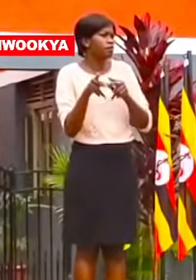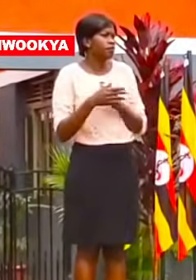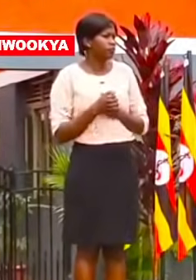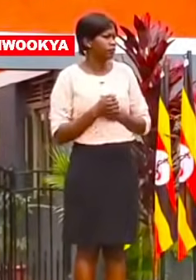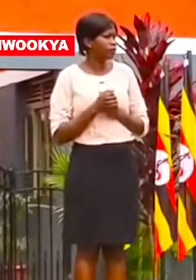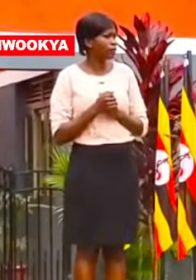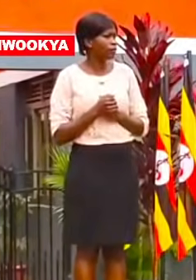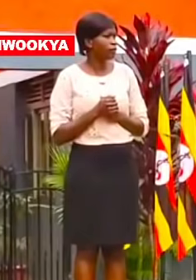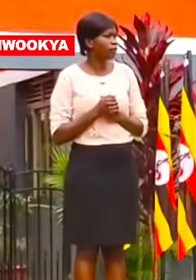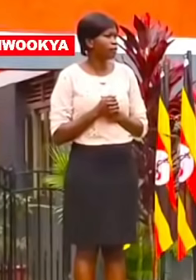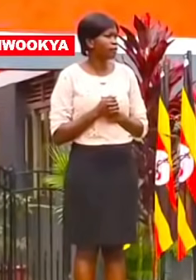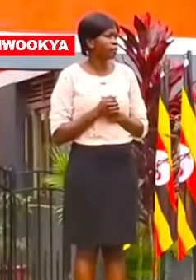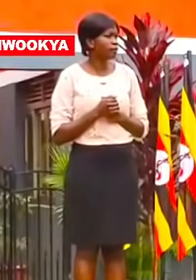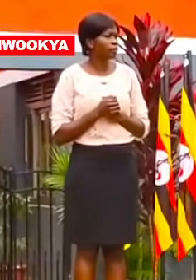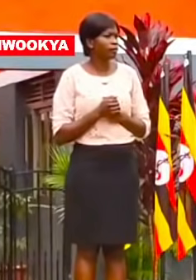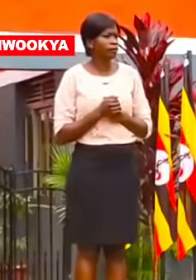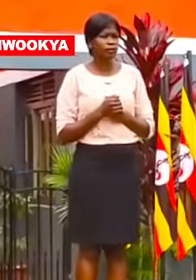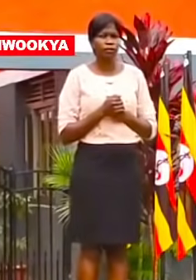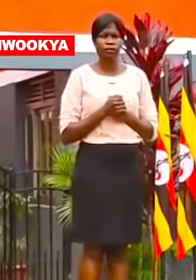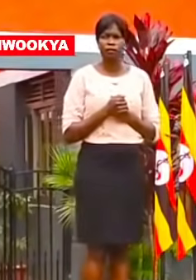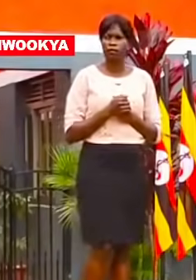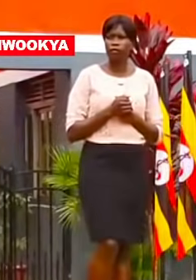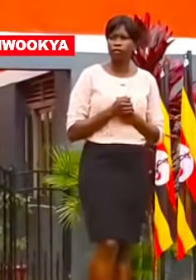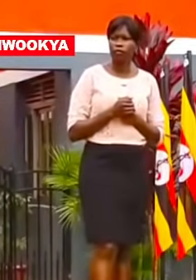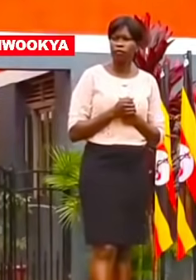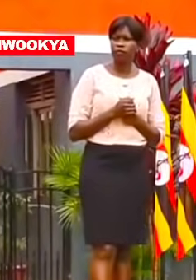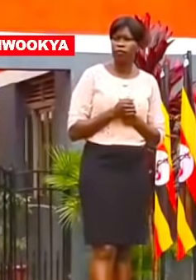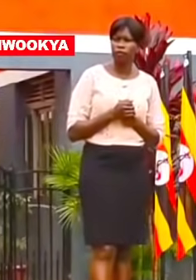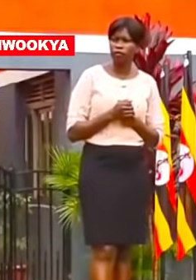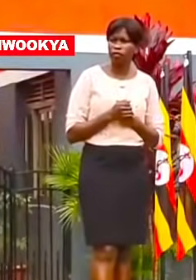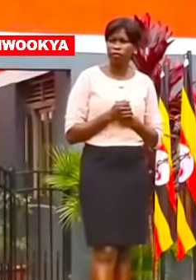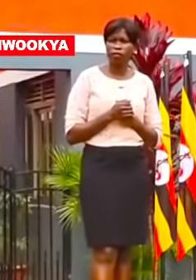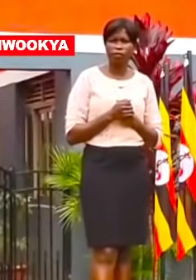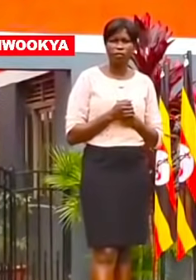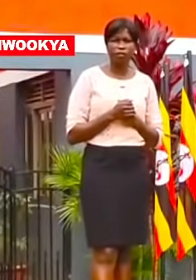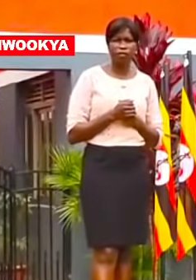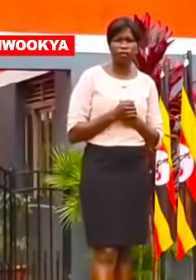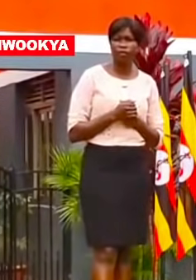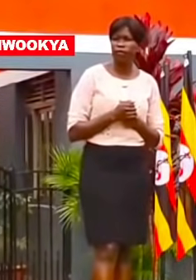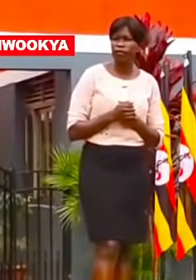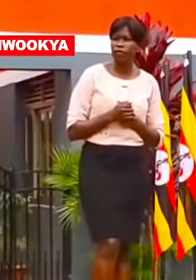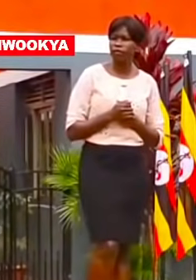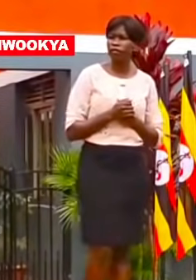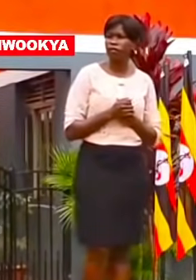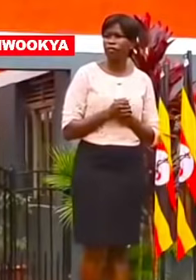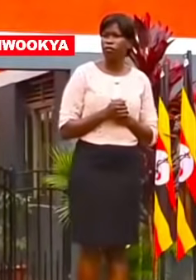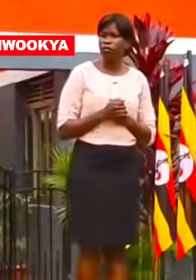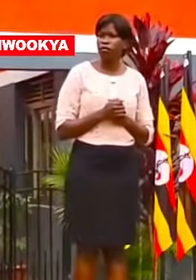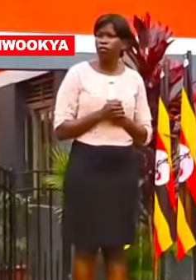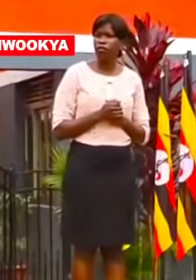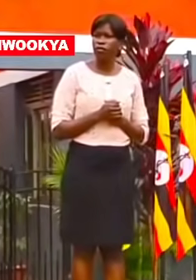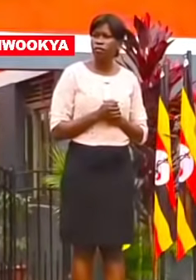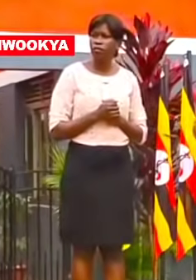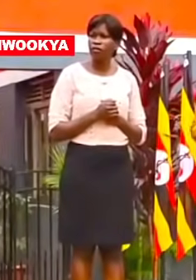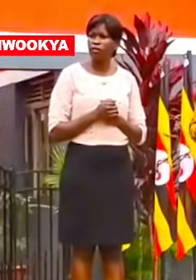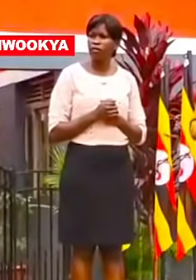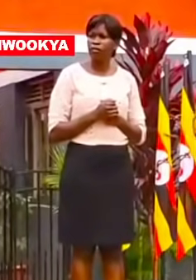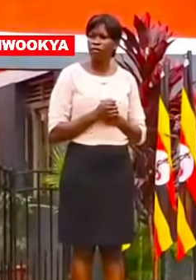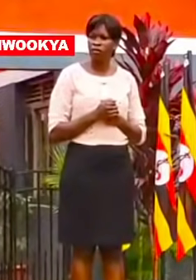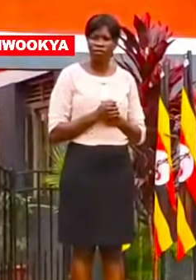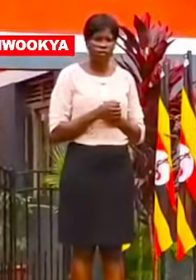bannayuganda bagemebwe. Thank you. Yes, sir. Now the questions have come. With due Yes, respect, you have not answered the